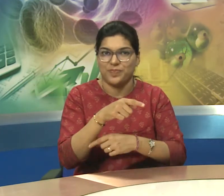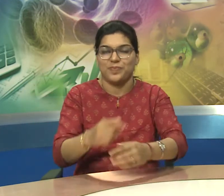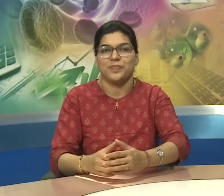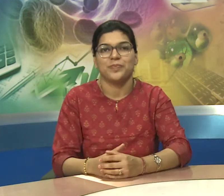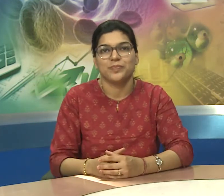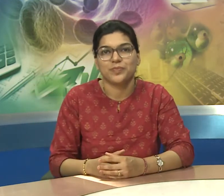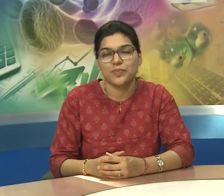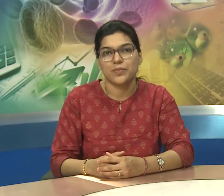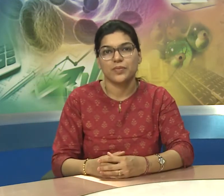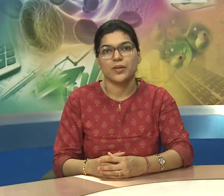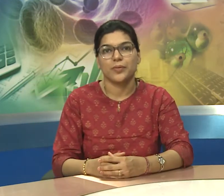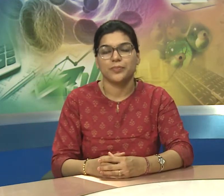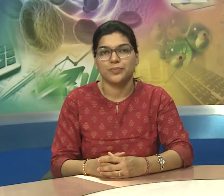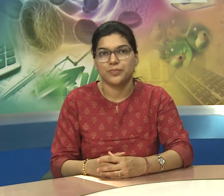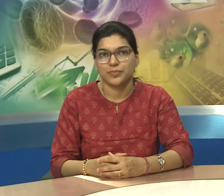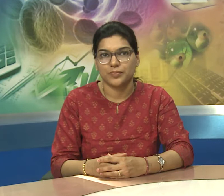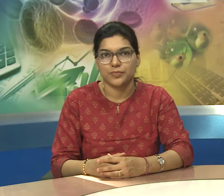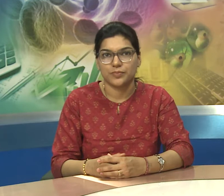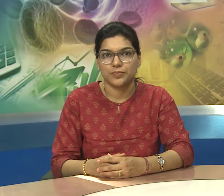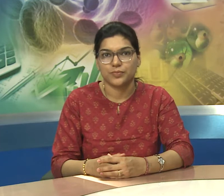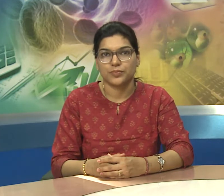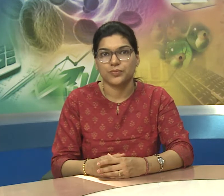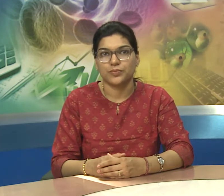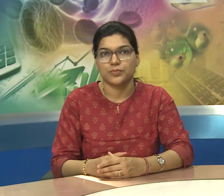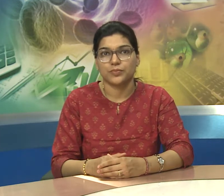of them is called channel of distribution.